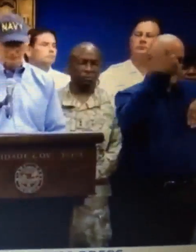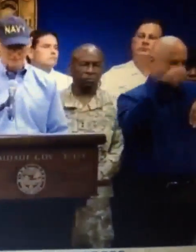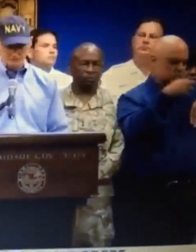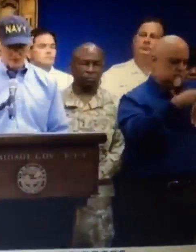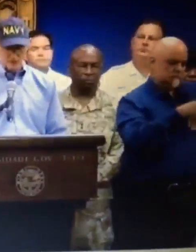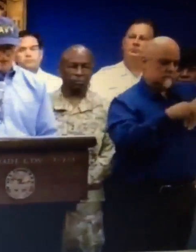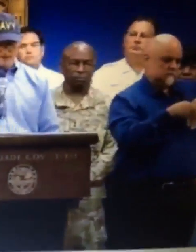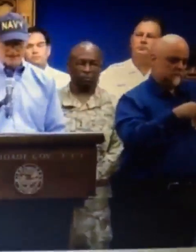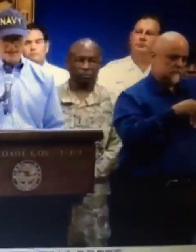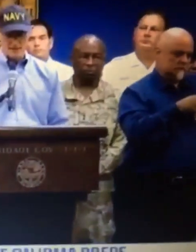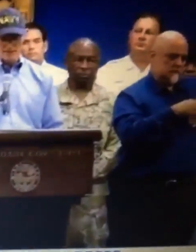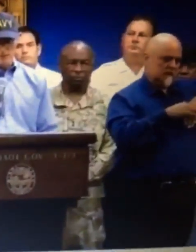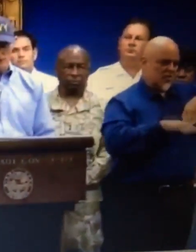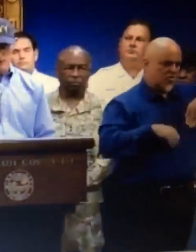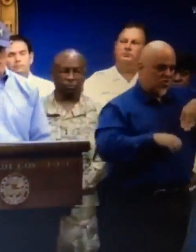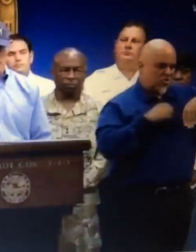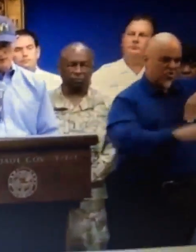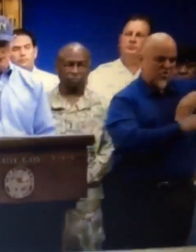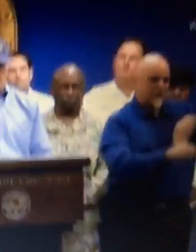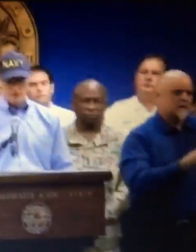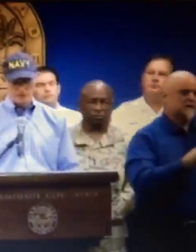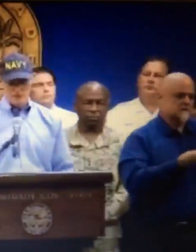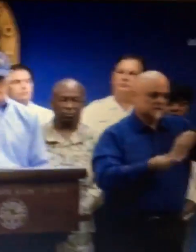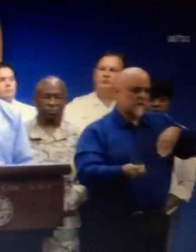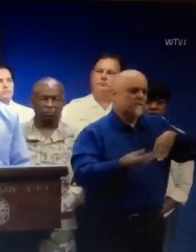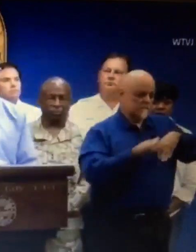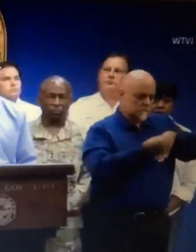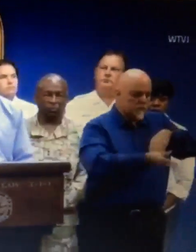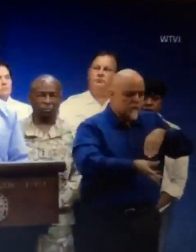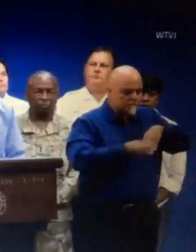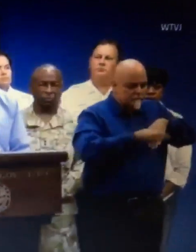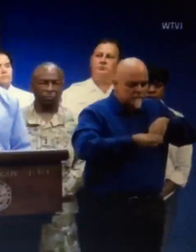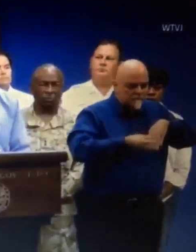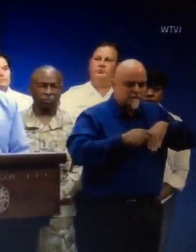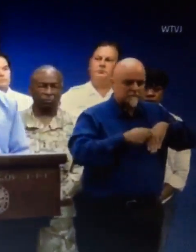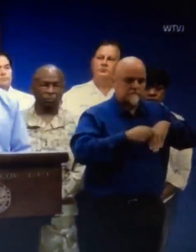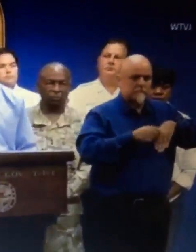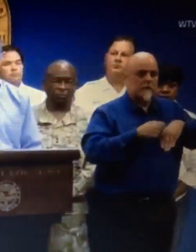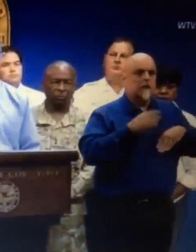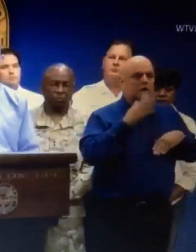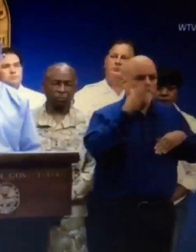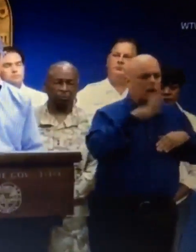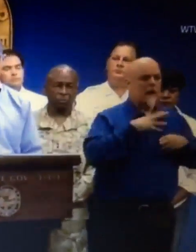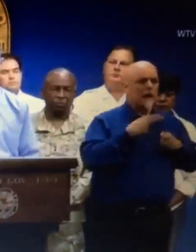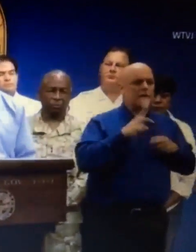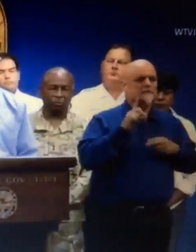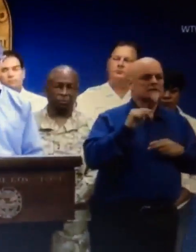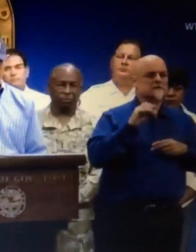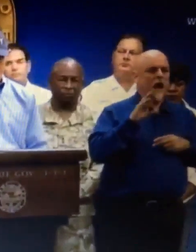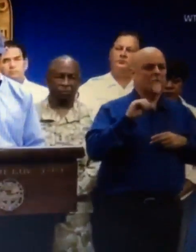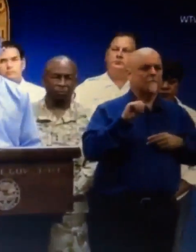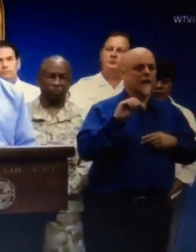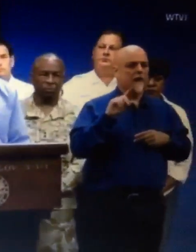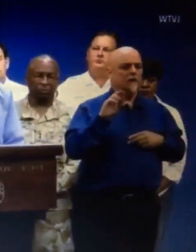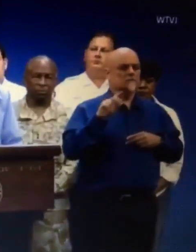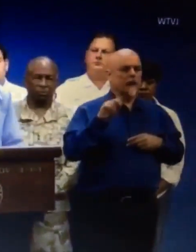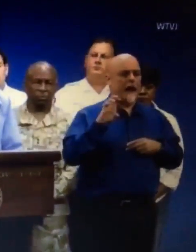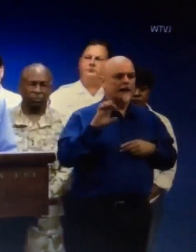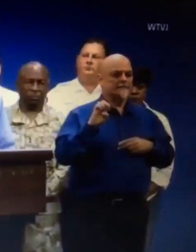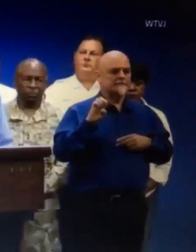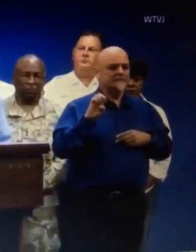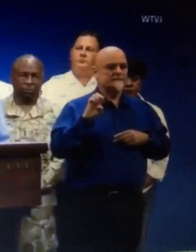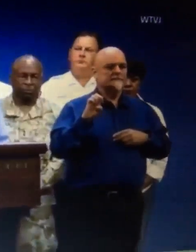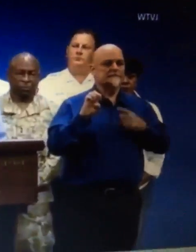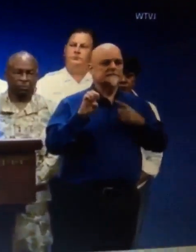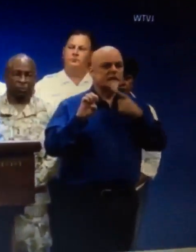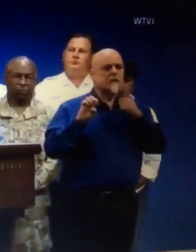storm. Last night, I spoke to U.S. Health and Human Services Secretary Tom Price, who told me that HHS has disaster medical assistance